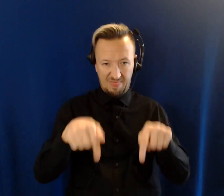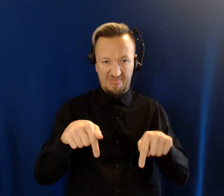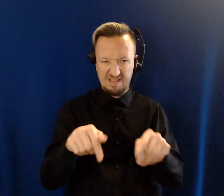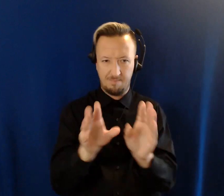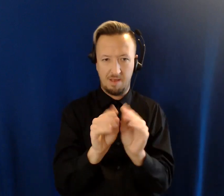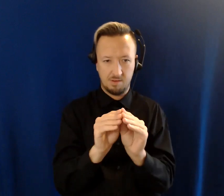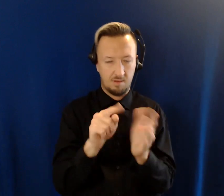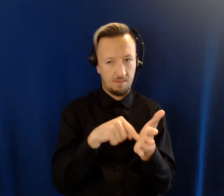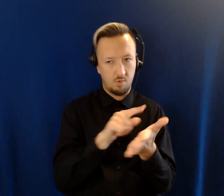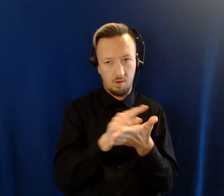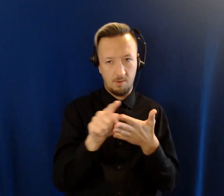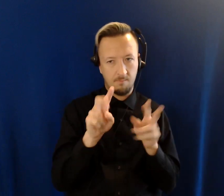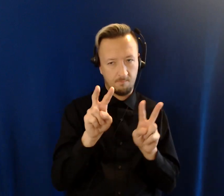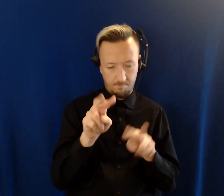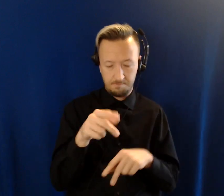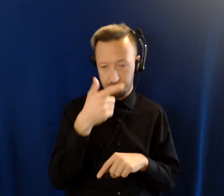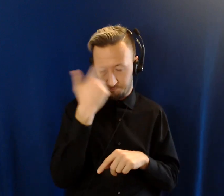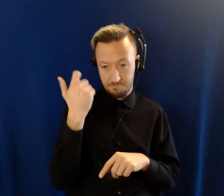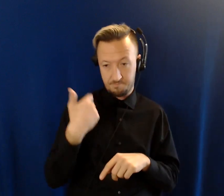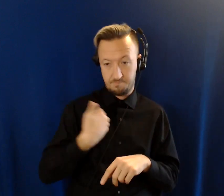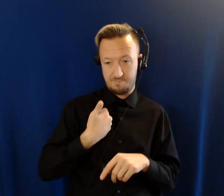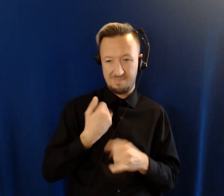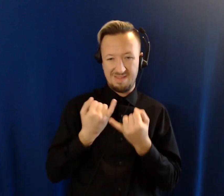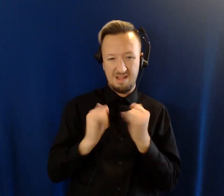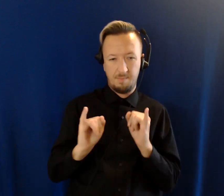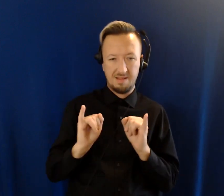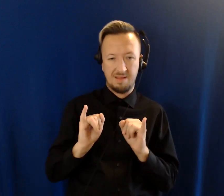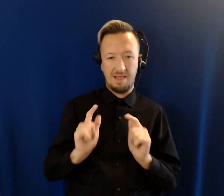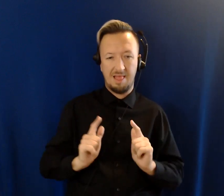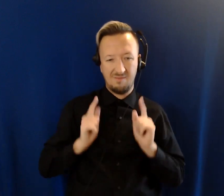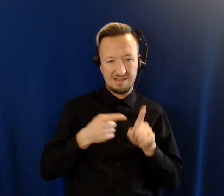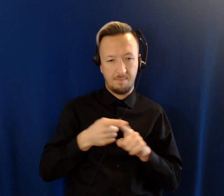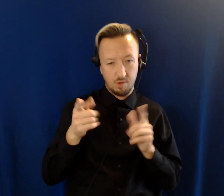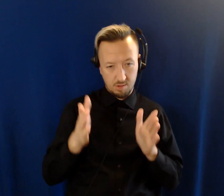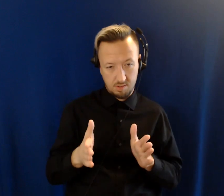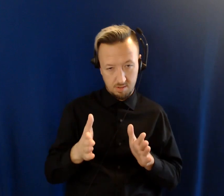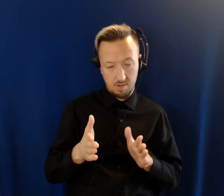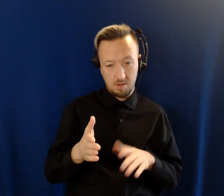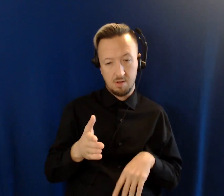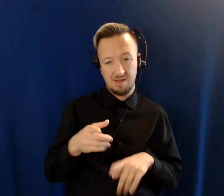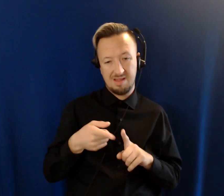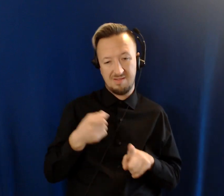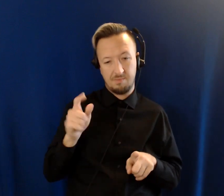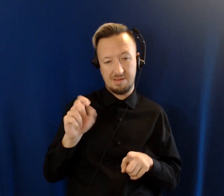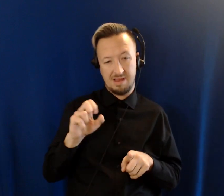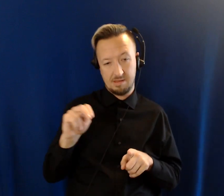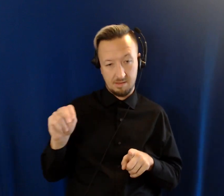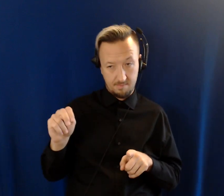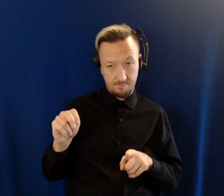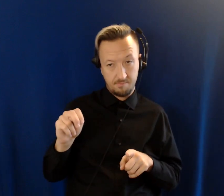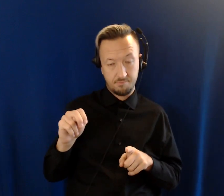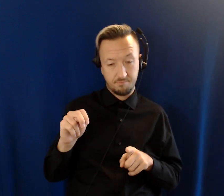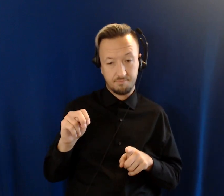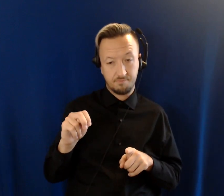session all week because I'm an independent living specialist at Empower, Tennessee, and